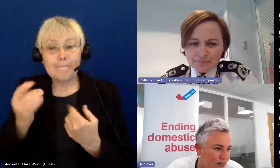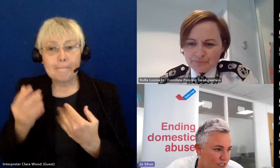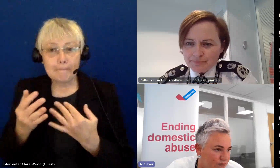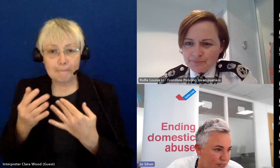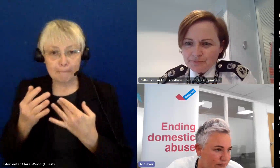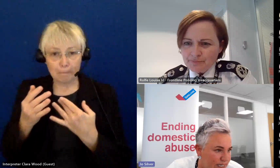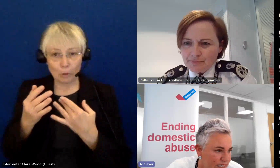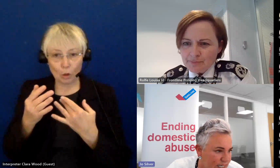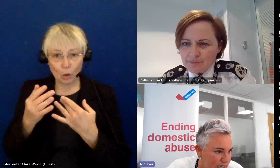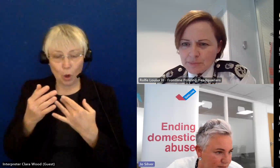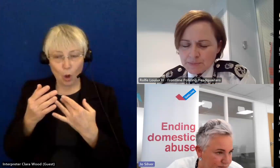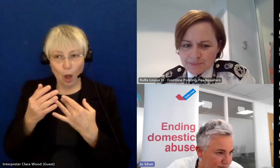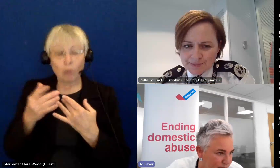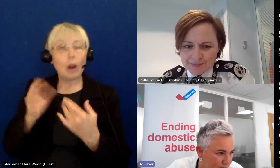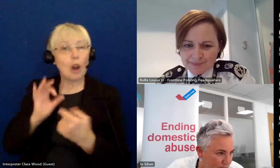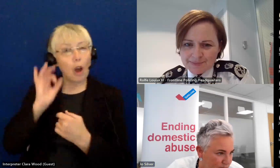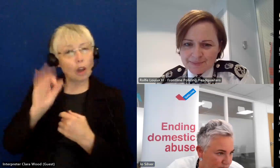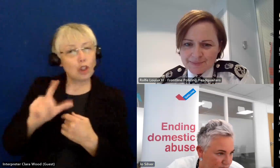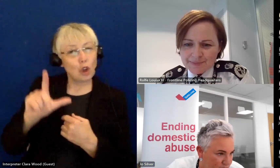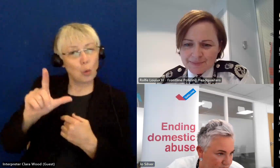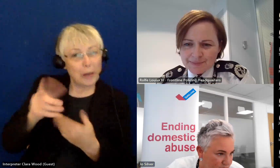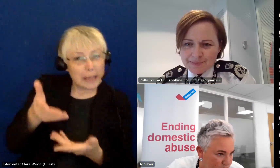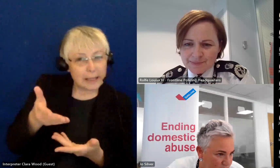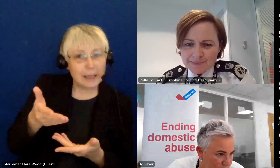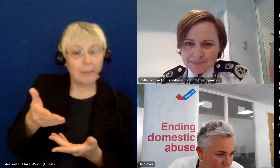So a question for Louisa.